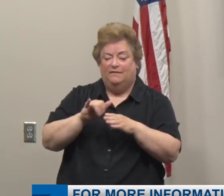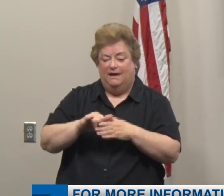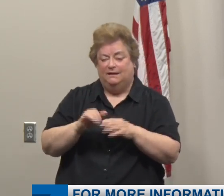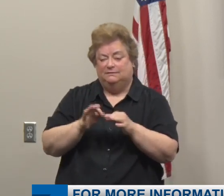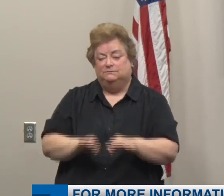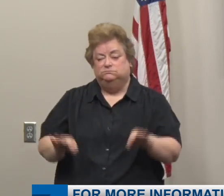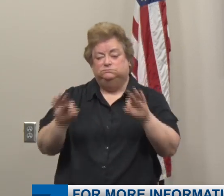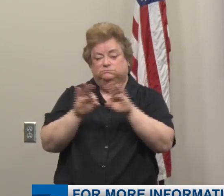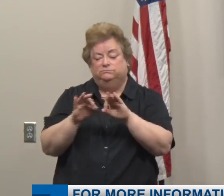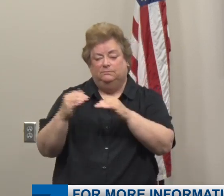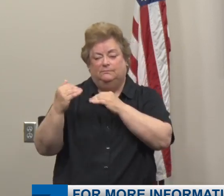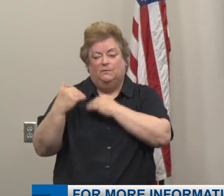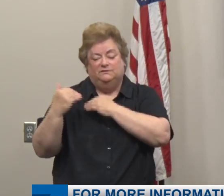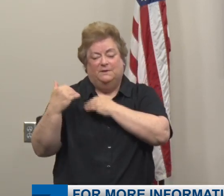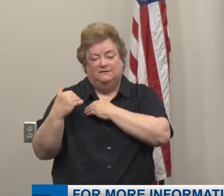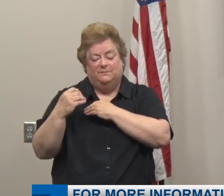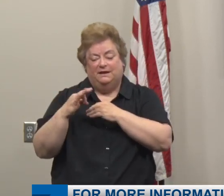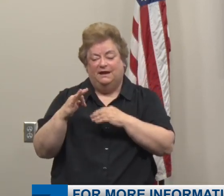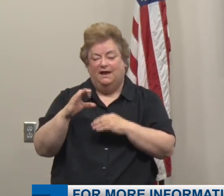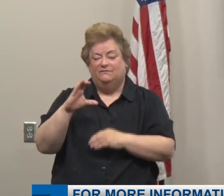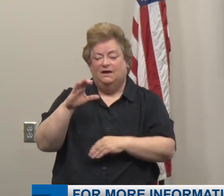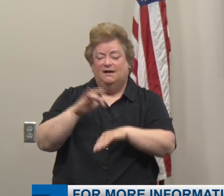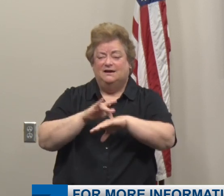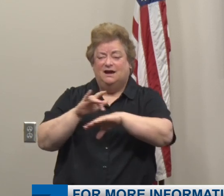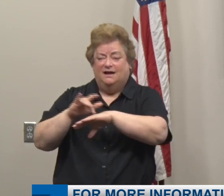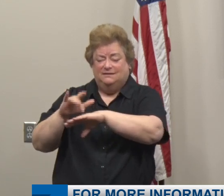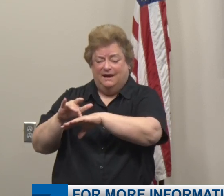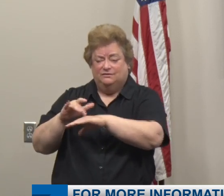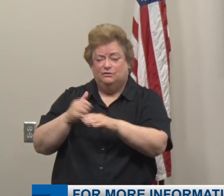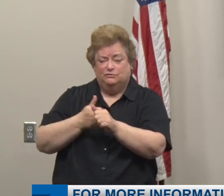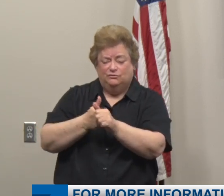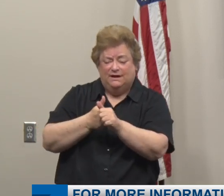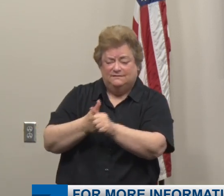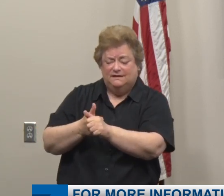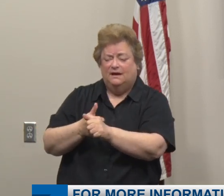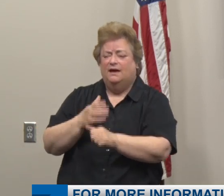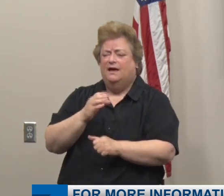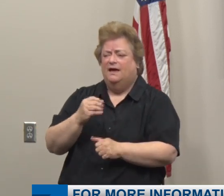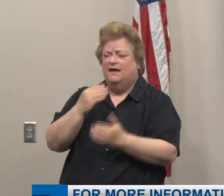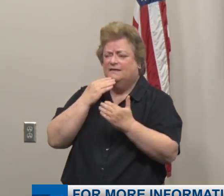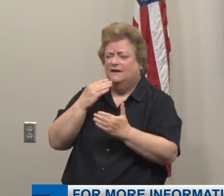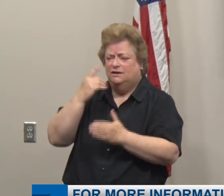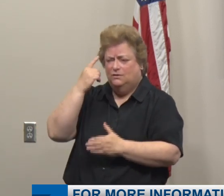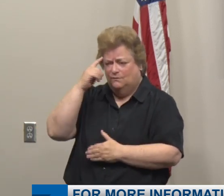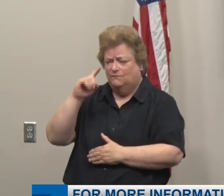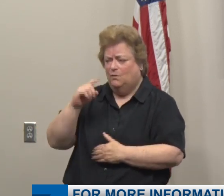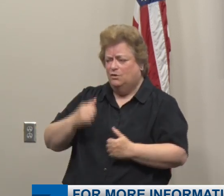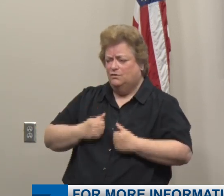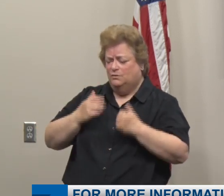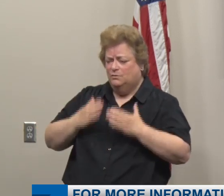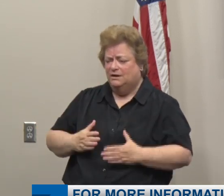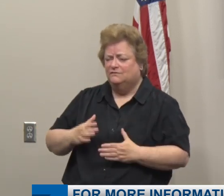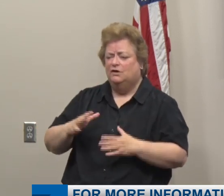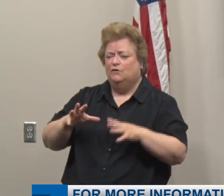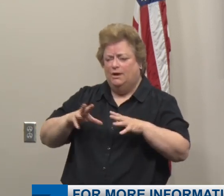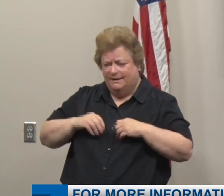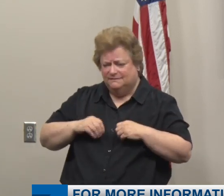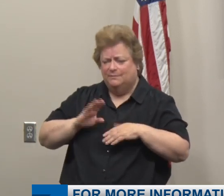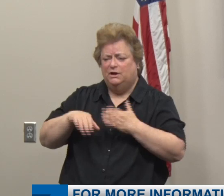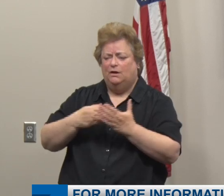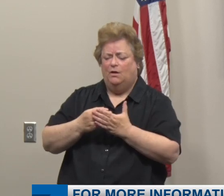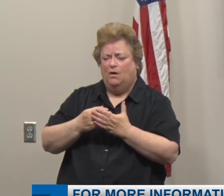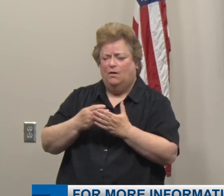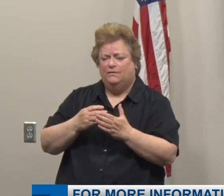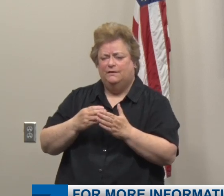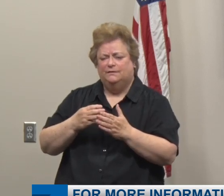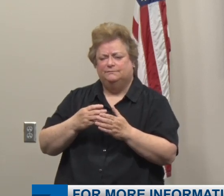of contact tracing and again thank you to all of our residents for taking our Health Department recommendations and guidelines so